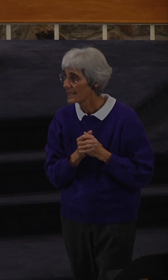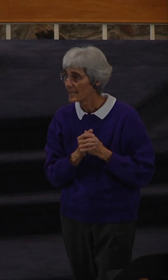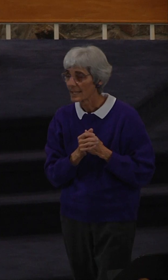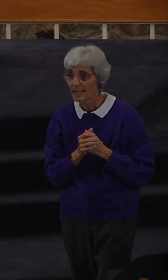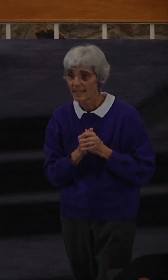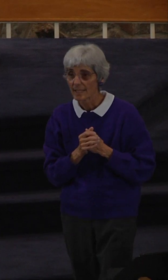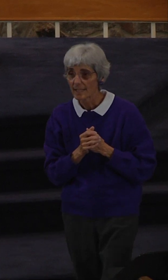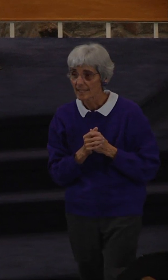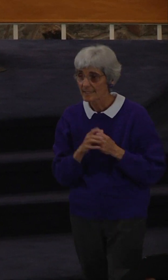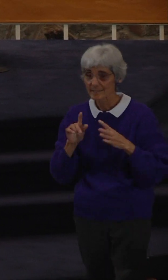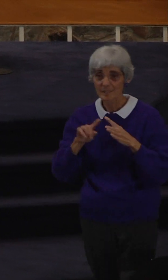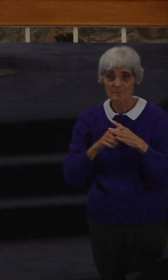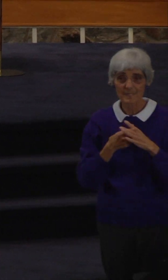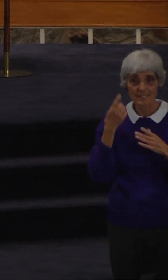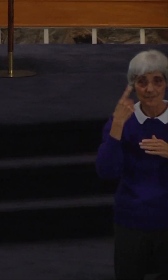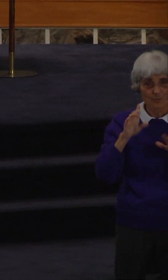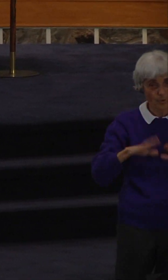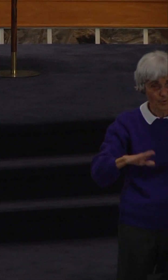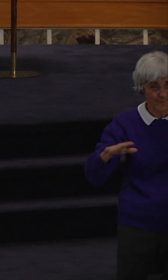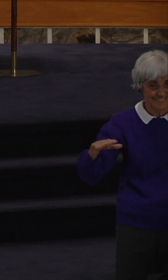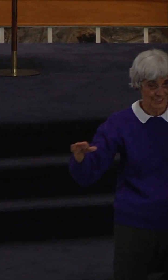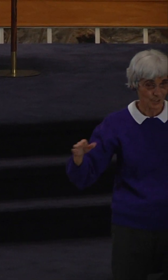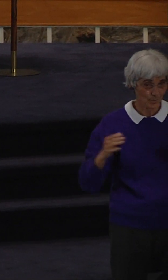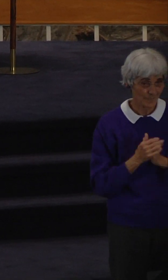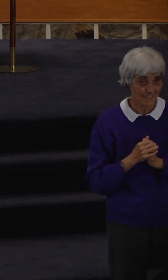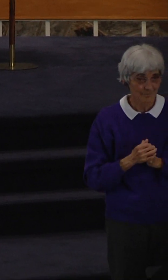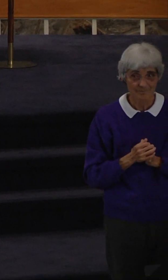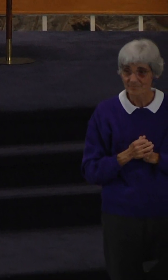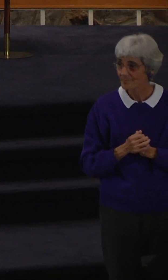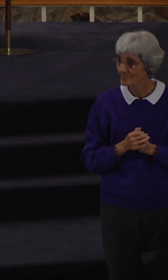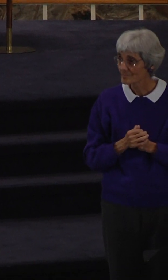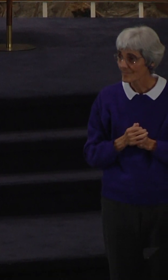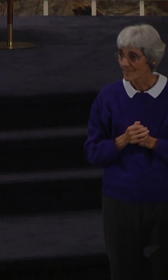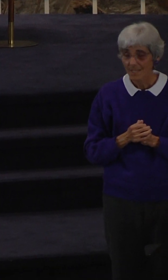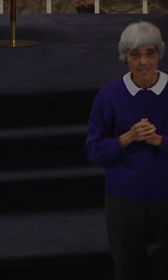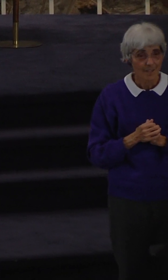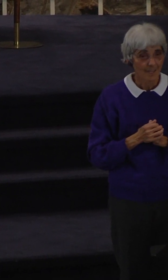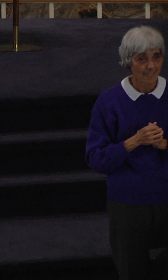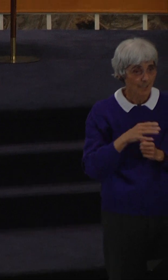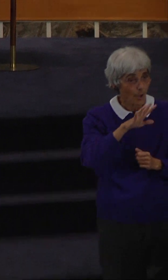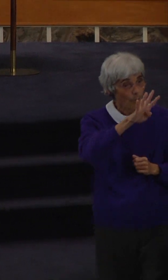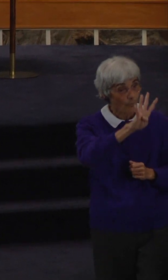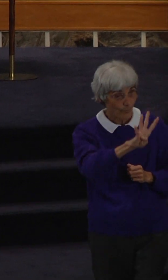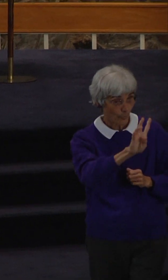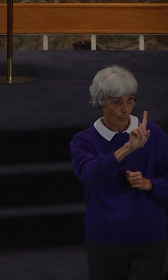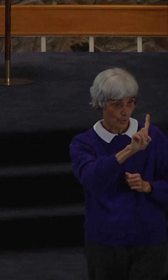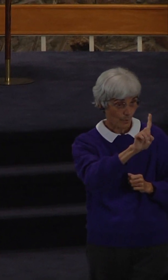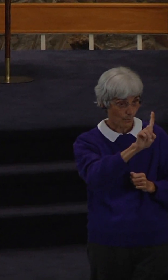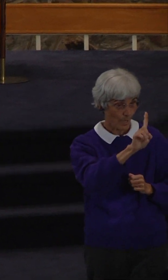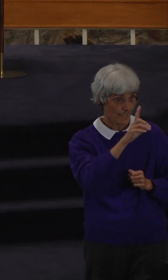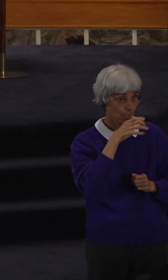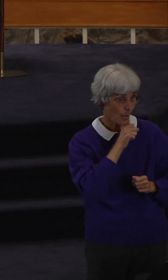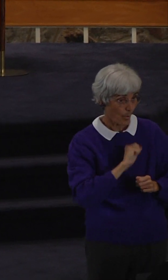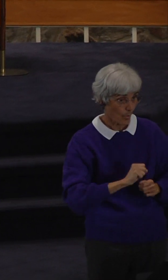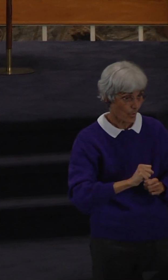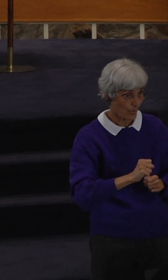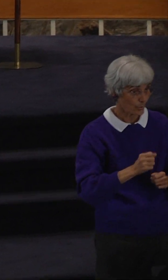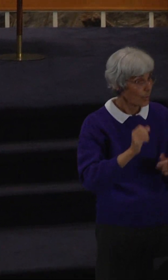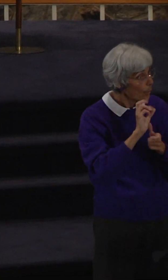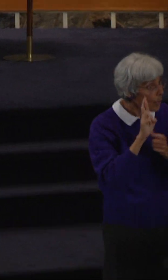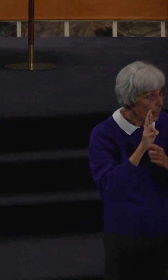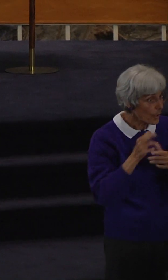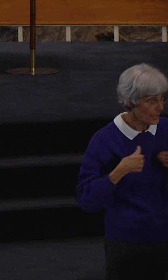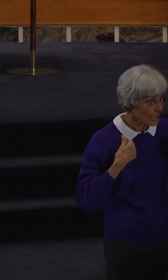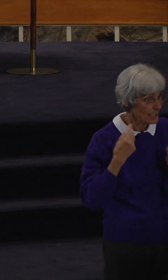right now at the beginning of the service for our children's message. So if you're 41 years old and younger, you can come on